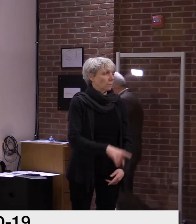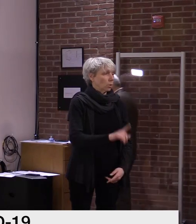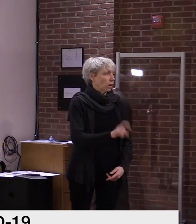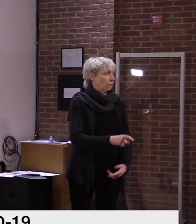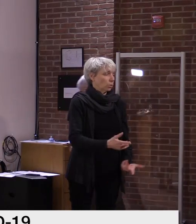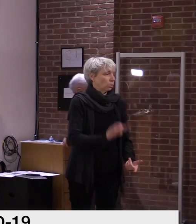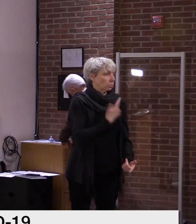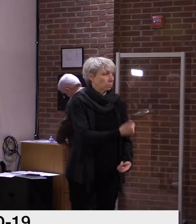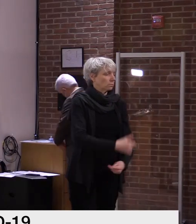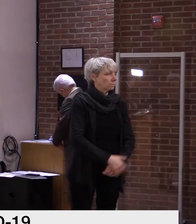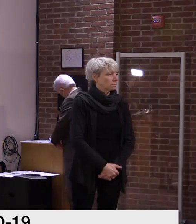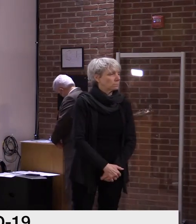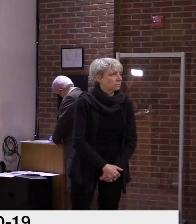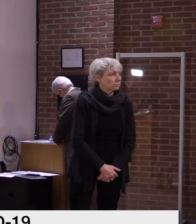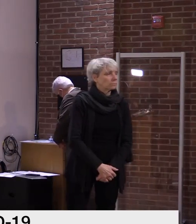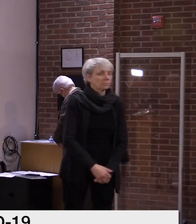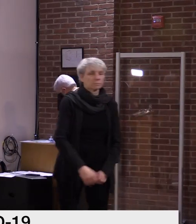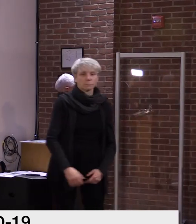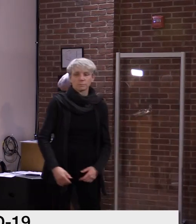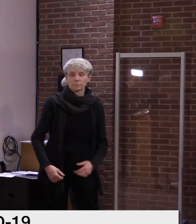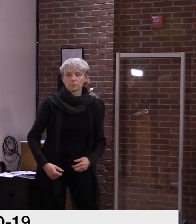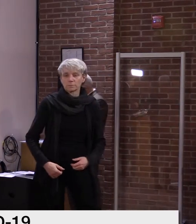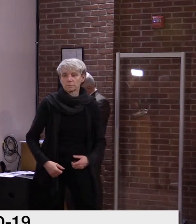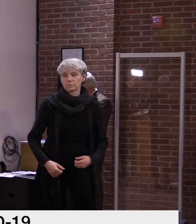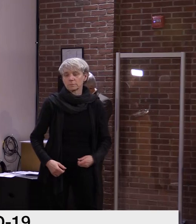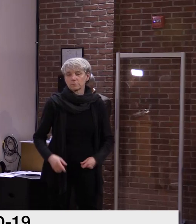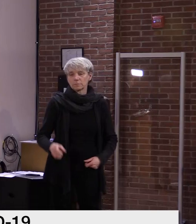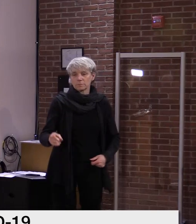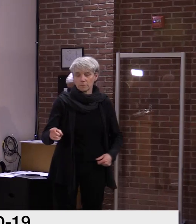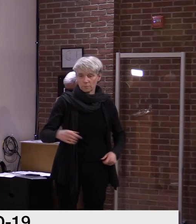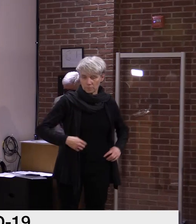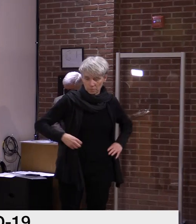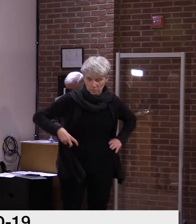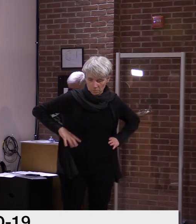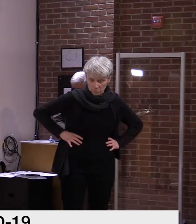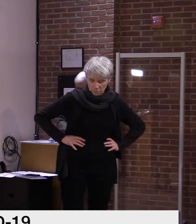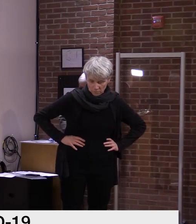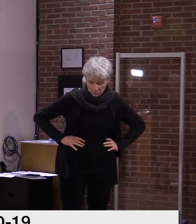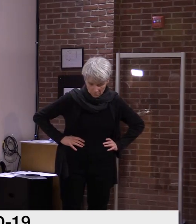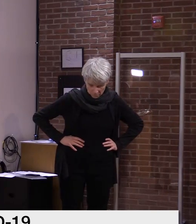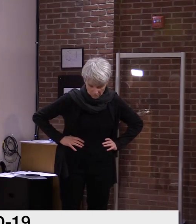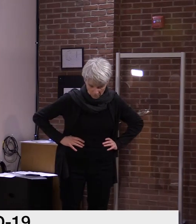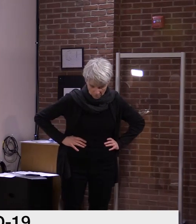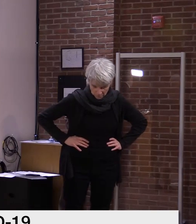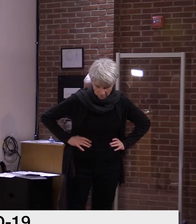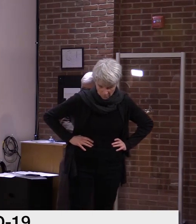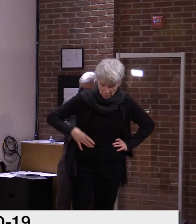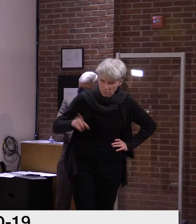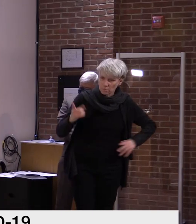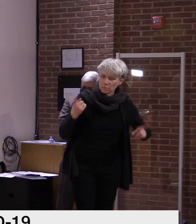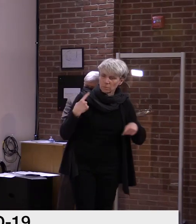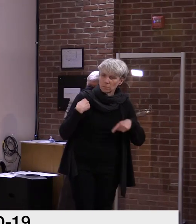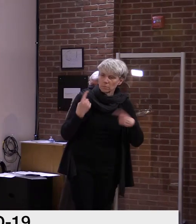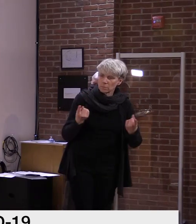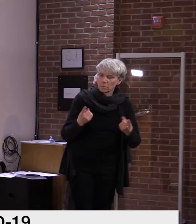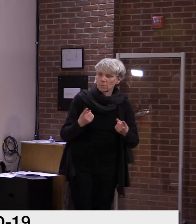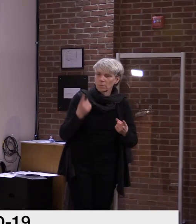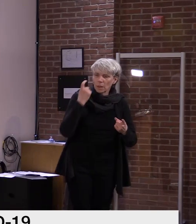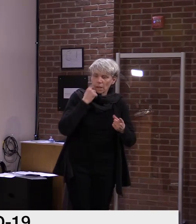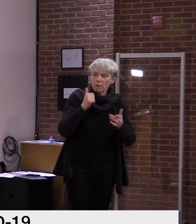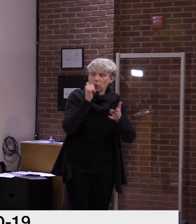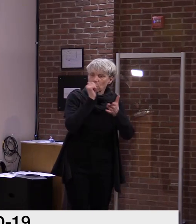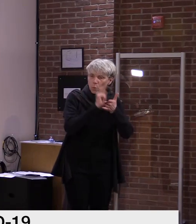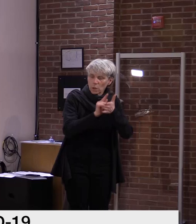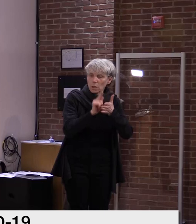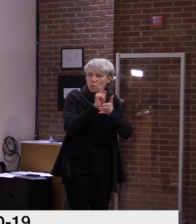Mike Donahue, the Islander. Mike Donahue? Oh, there you go. Thank you, Jason. Governor, we've heard you talk every week that you get